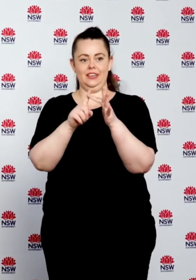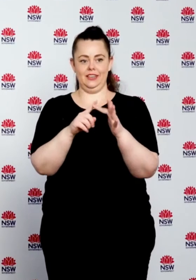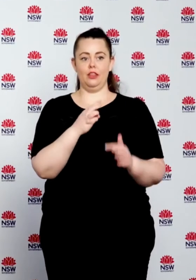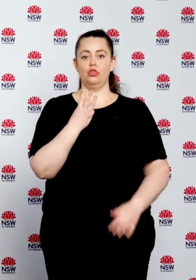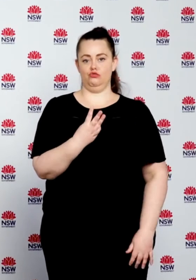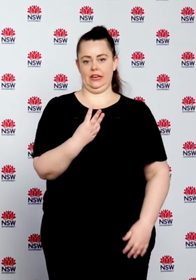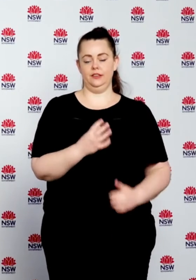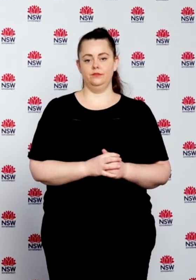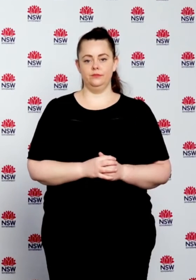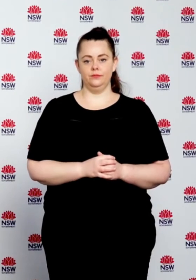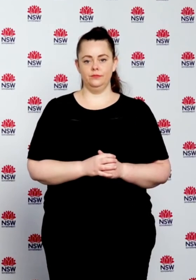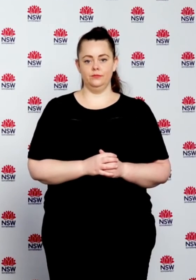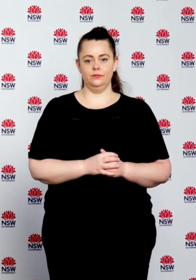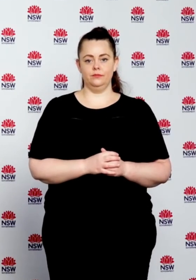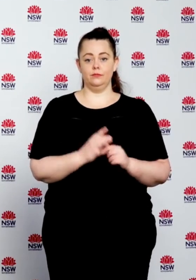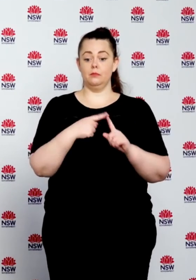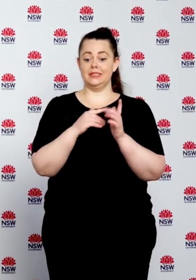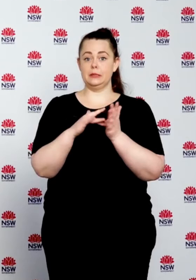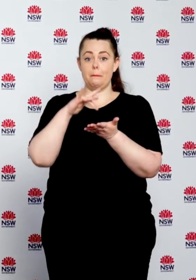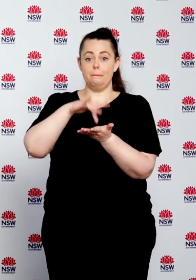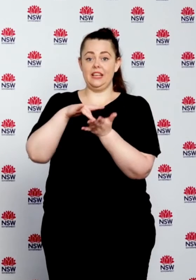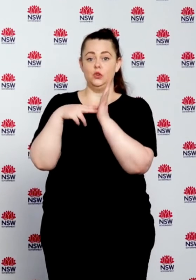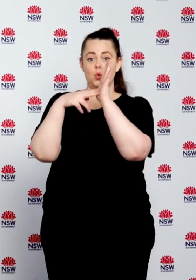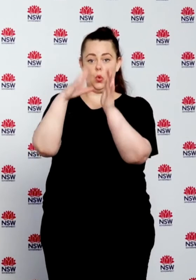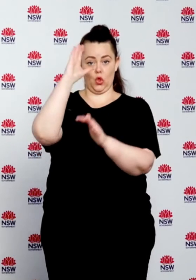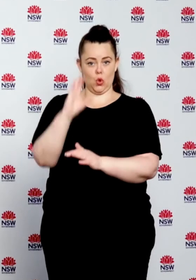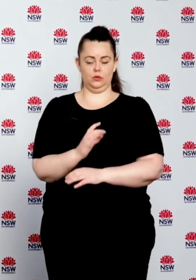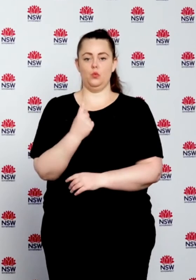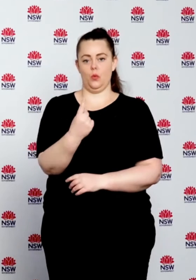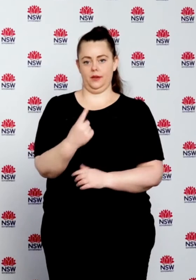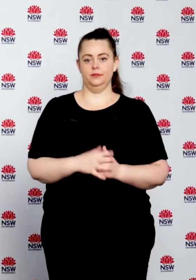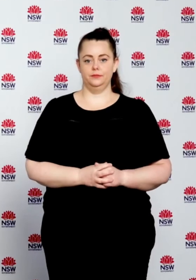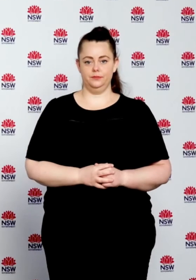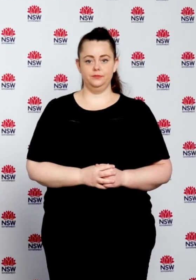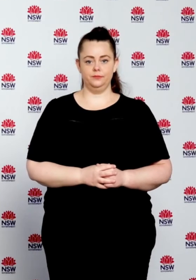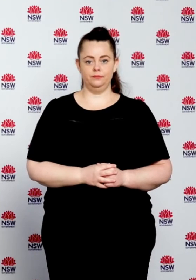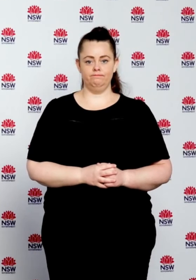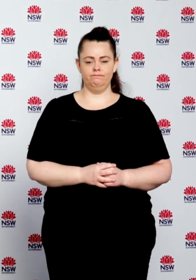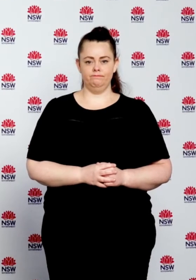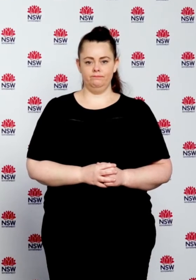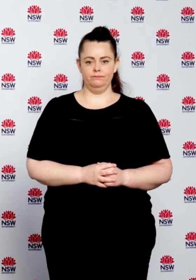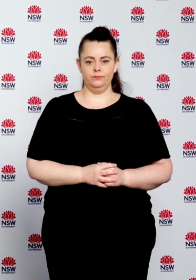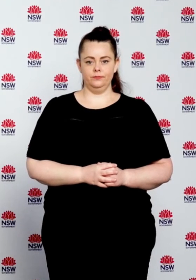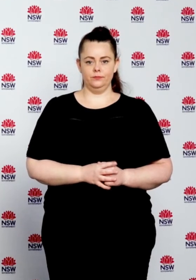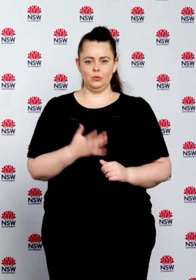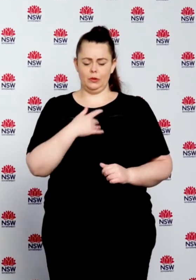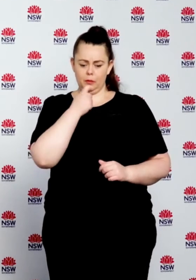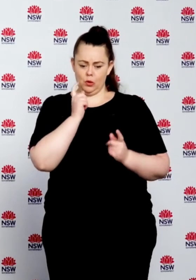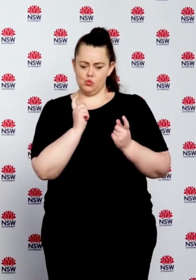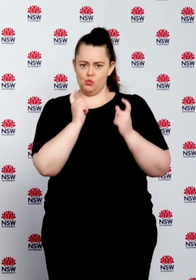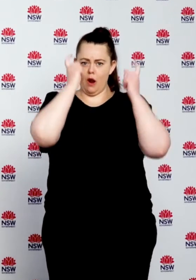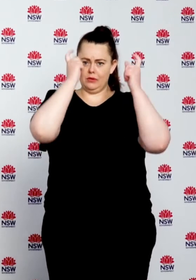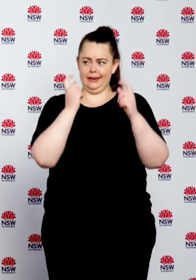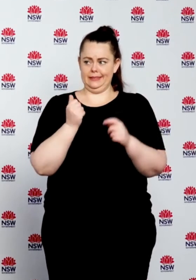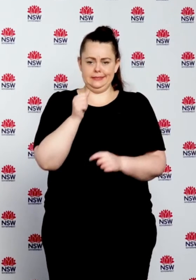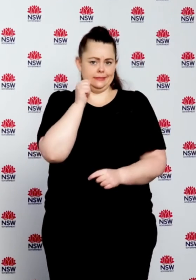And on the Mid-North Coast, 1 new case. We're concerned that in the last 24 hours there's been an